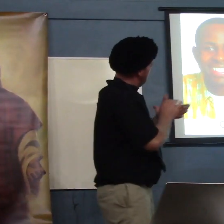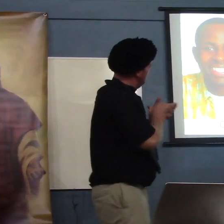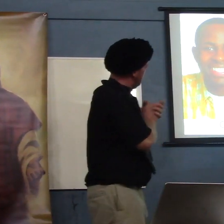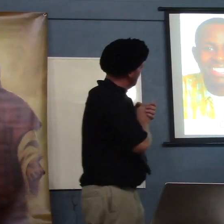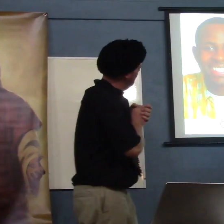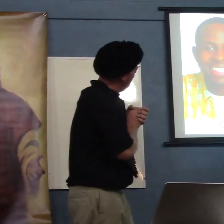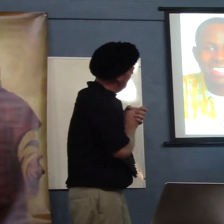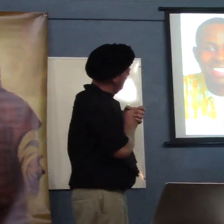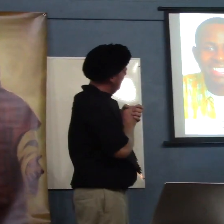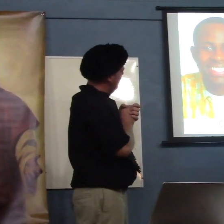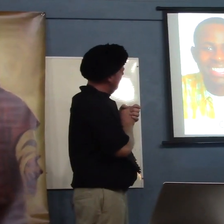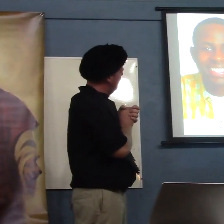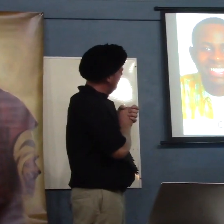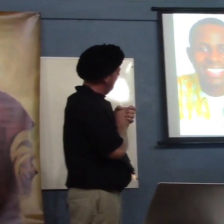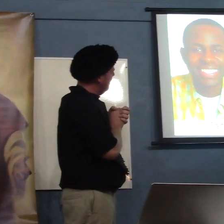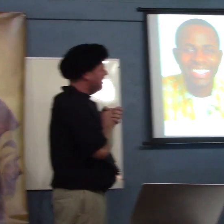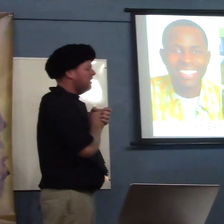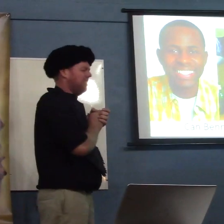So, what else is that man doing?